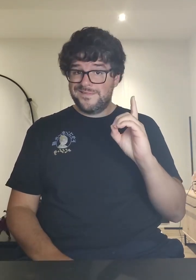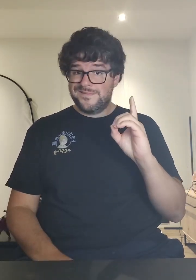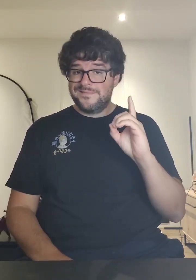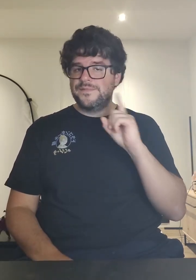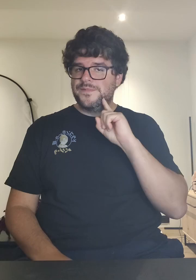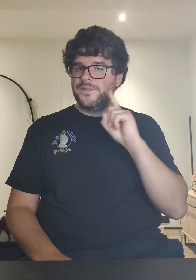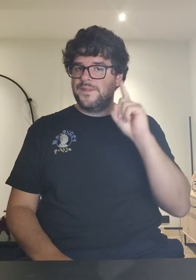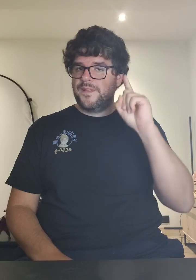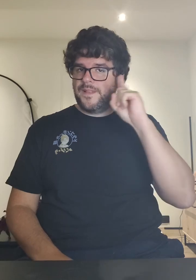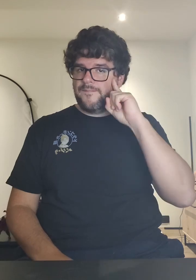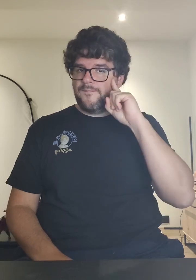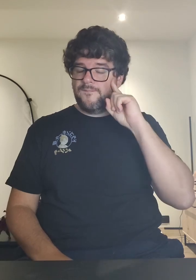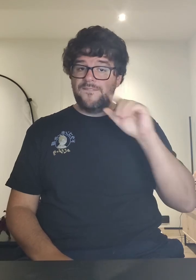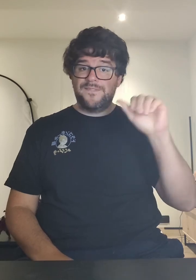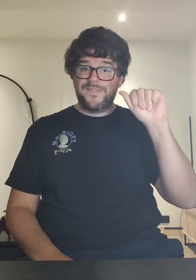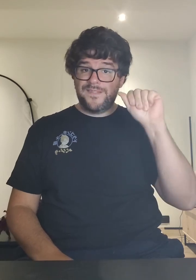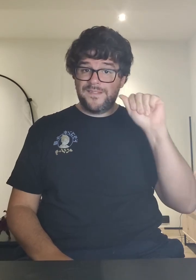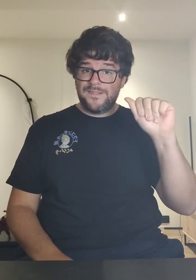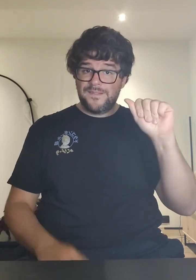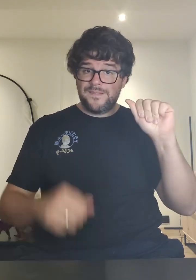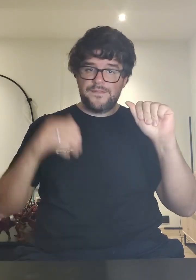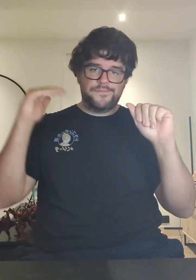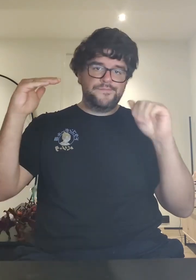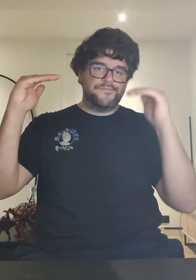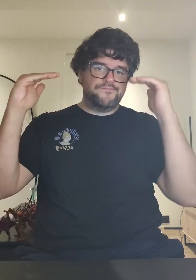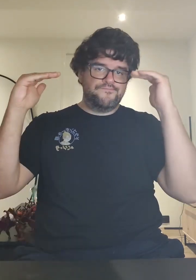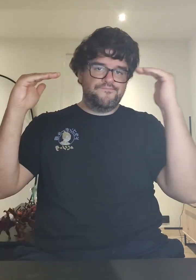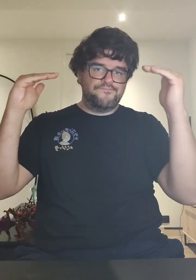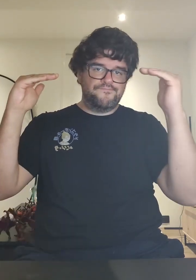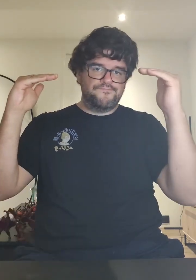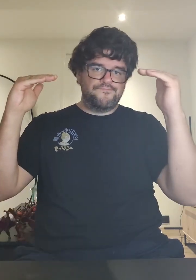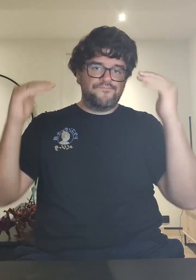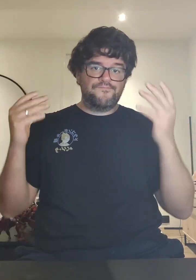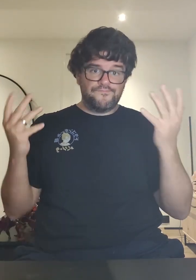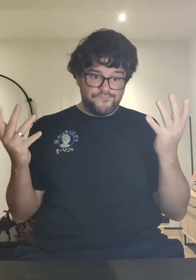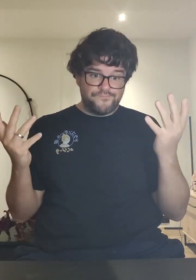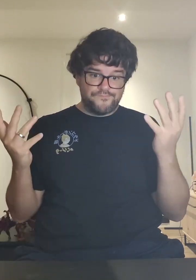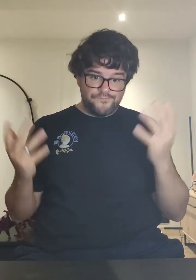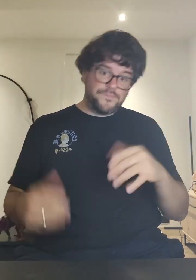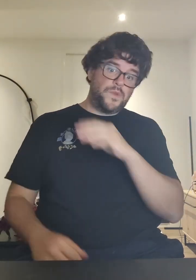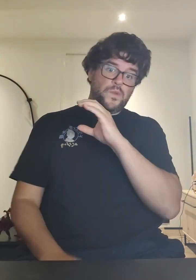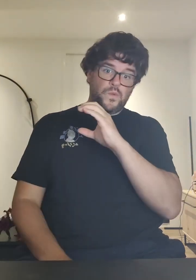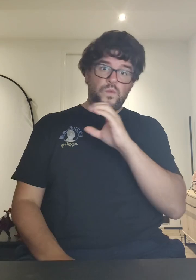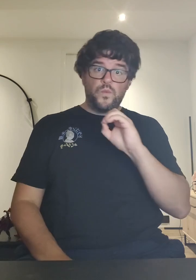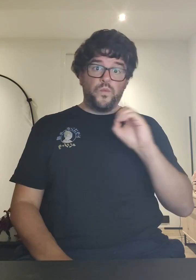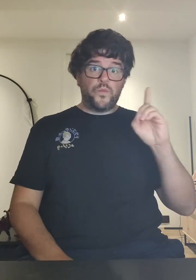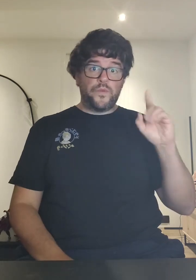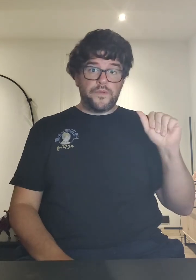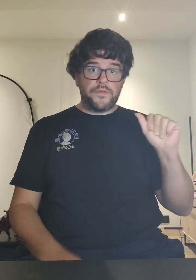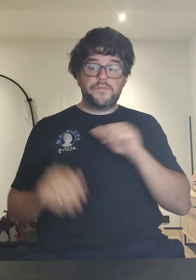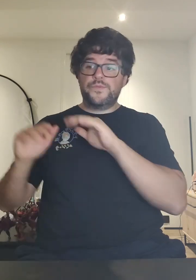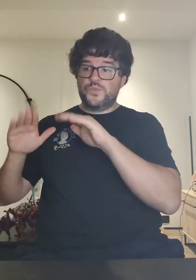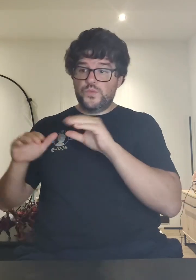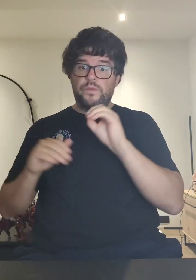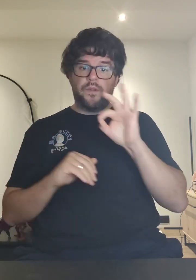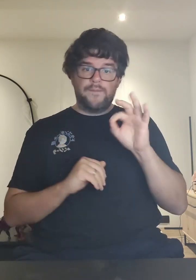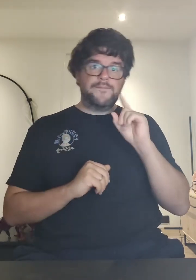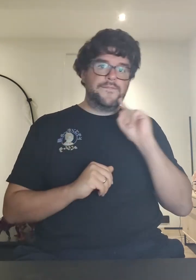of, D is deaf, and A stands for adults. So CODA, CODA,